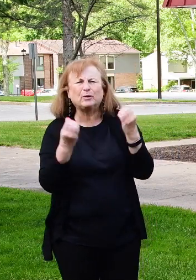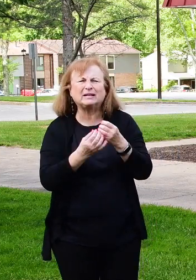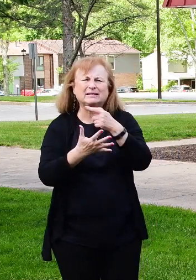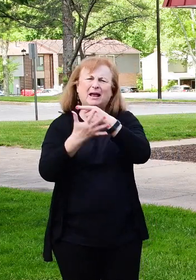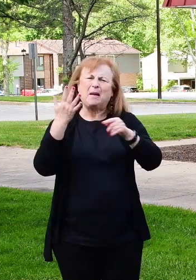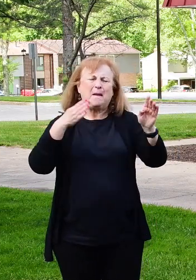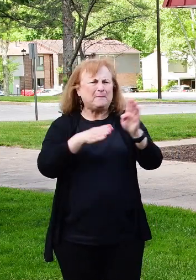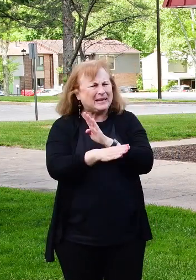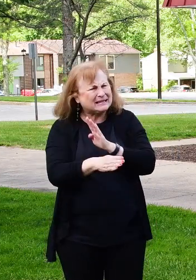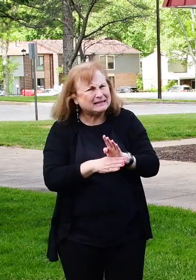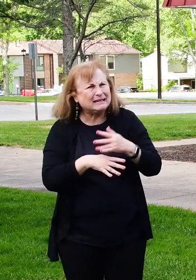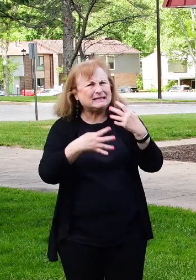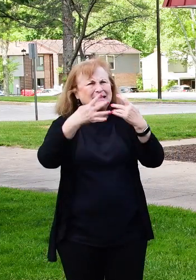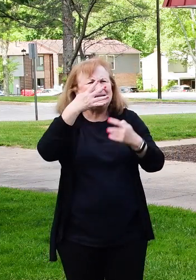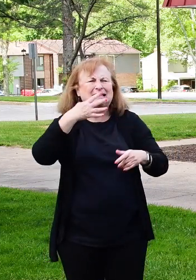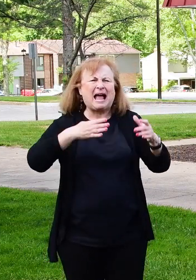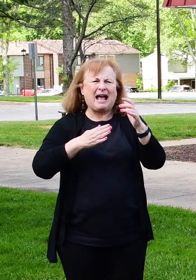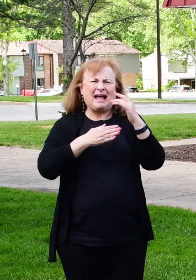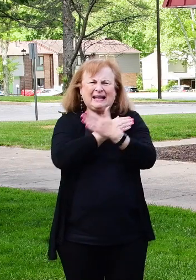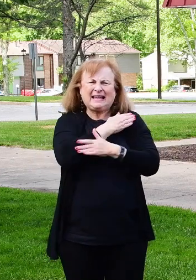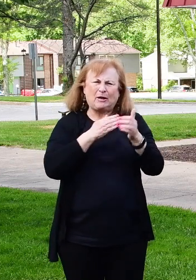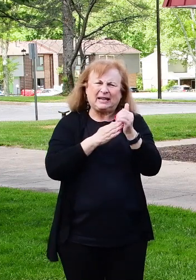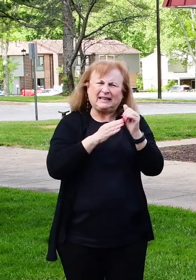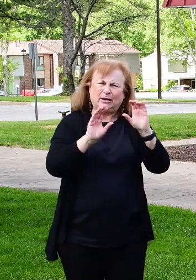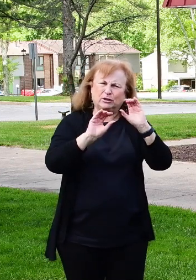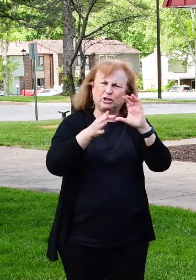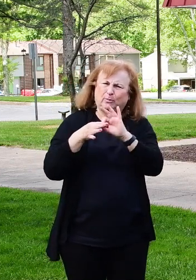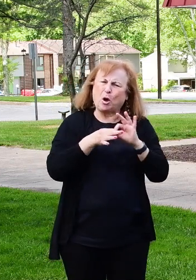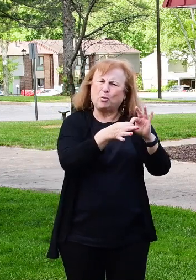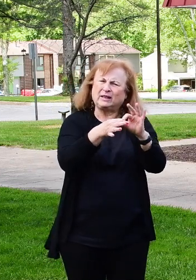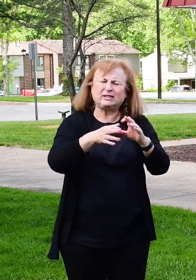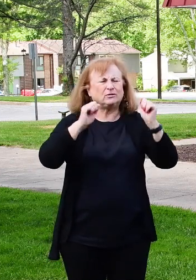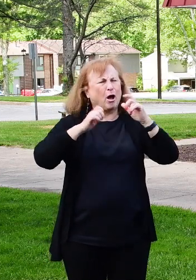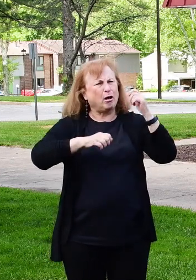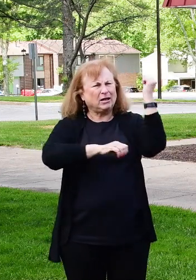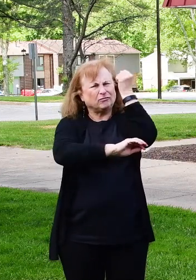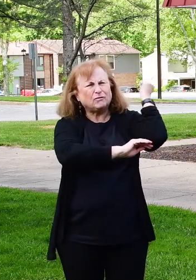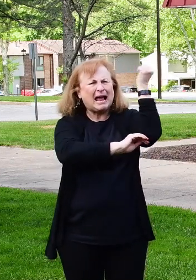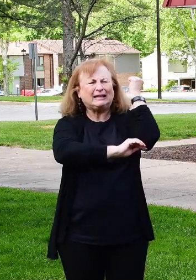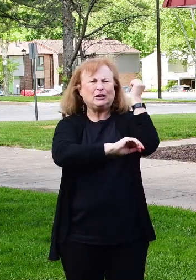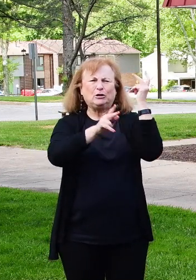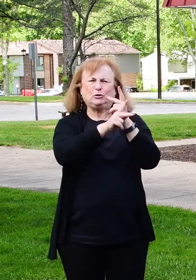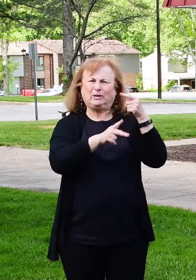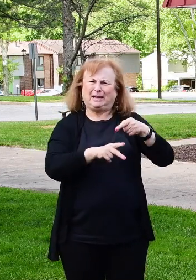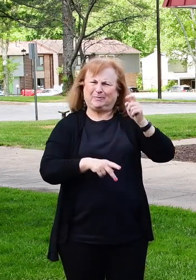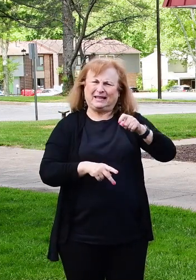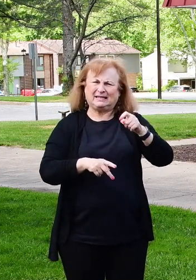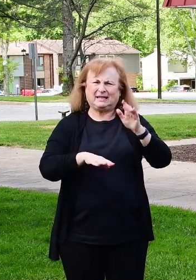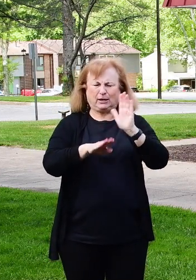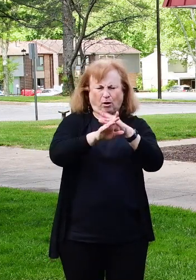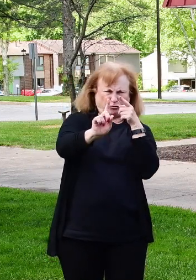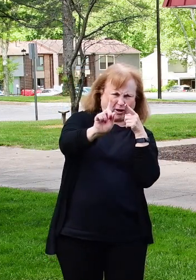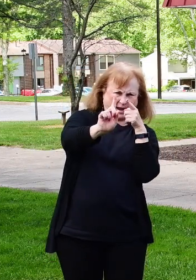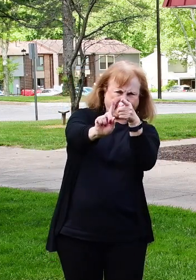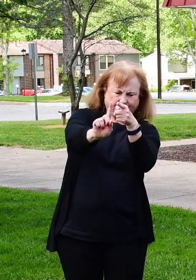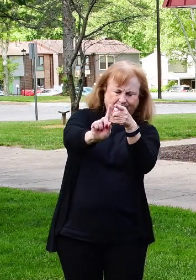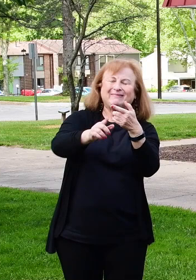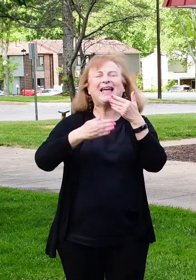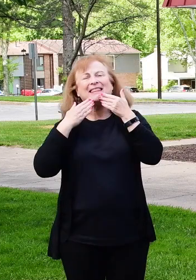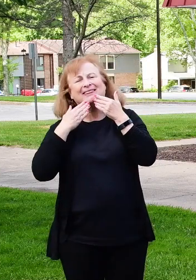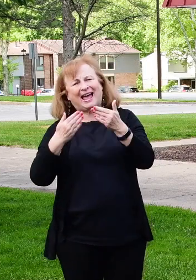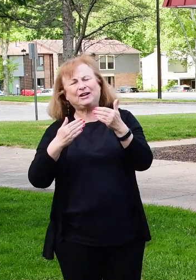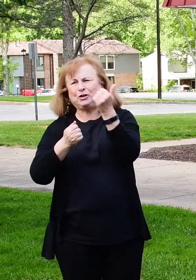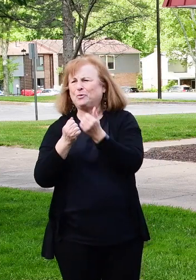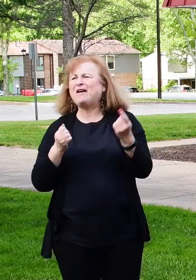organizations, business and county leadership coalitions, all have rallied to keep this need on track. Thank